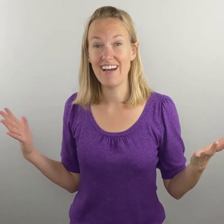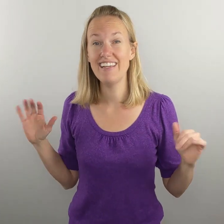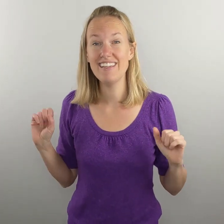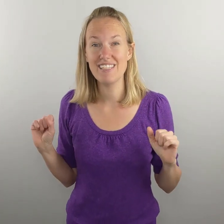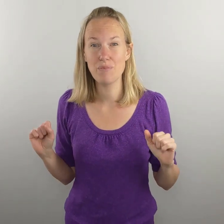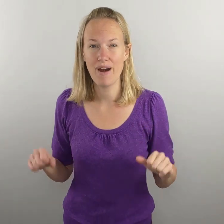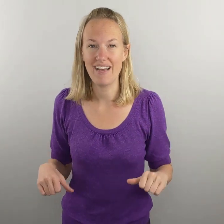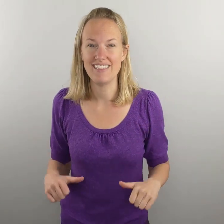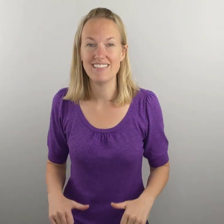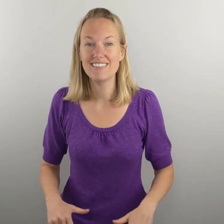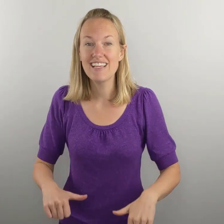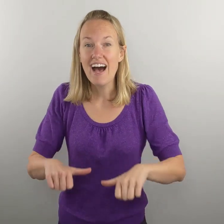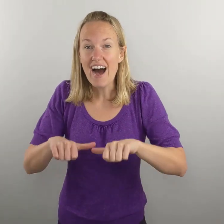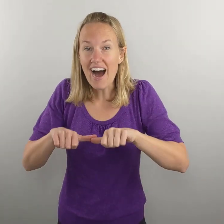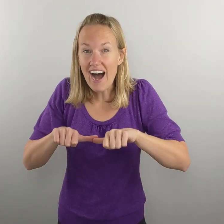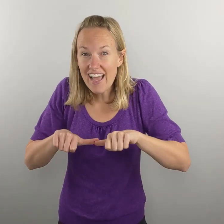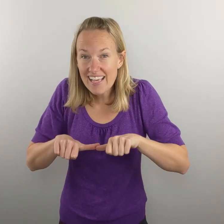line. Let's practice. I